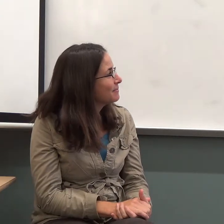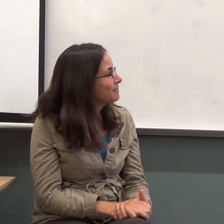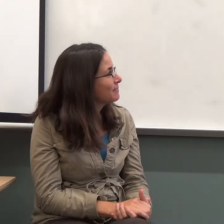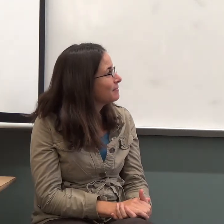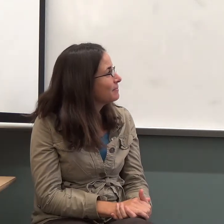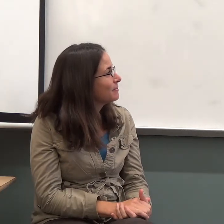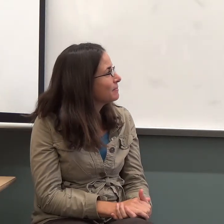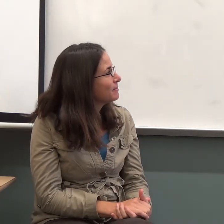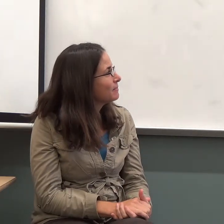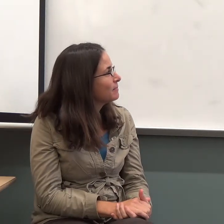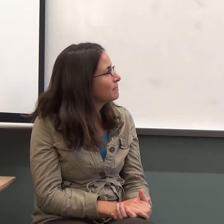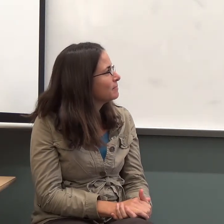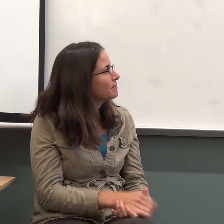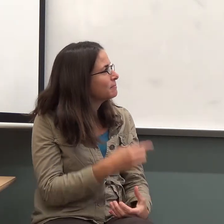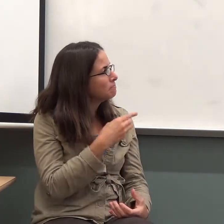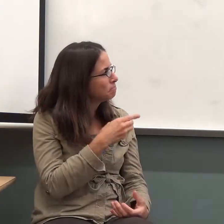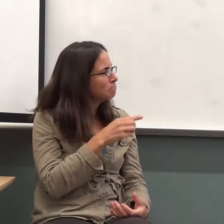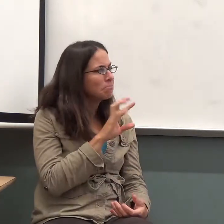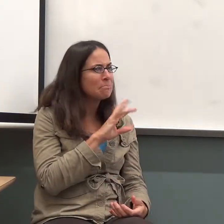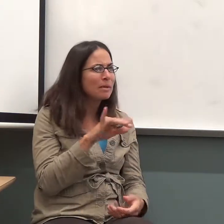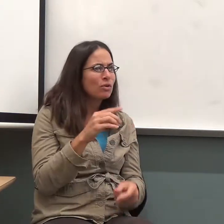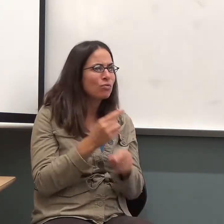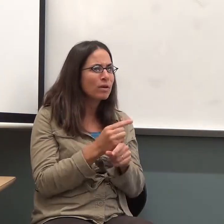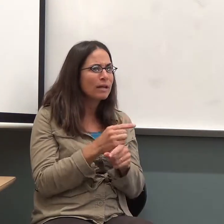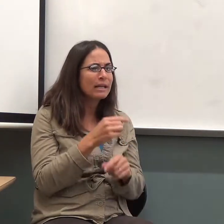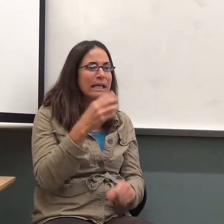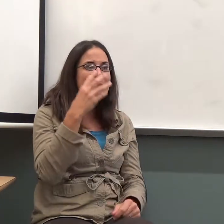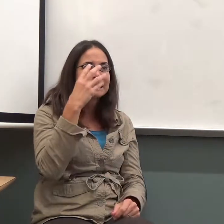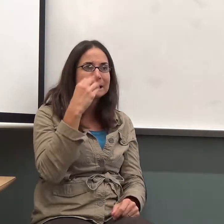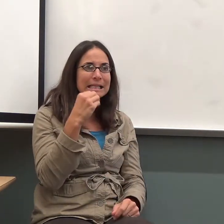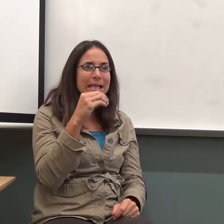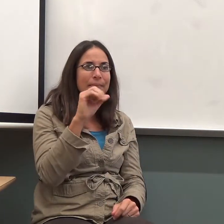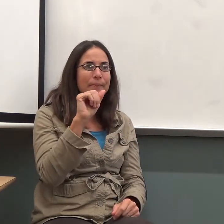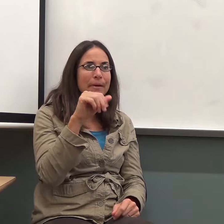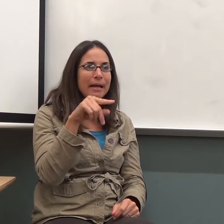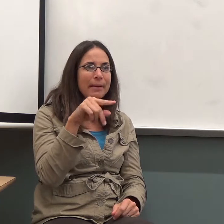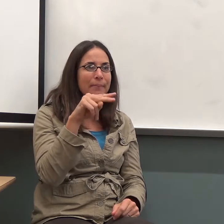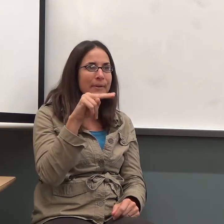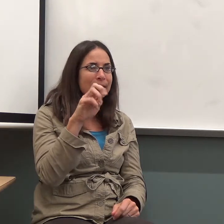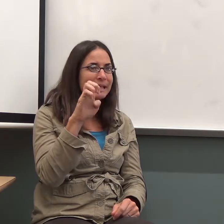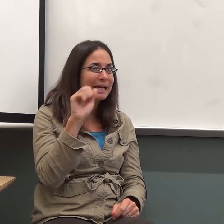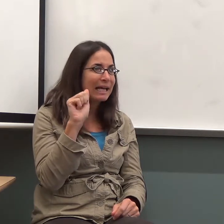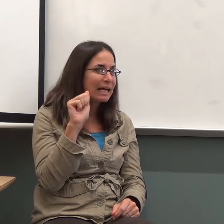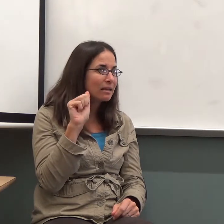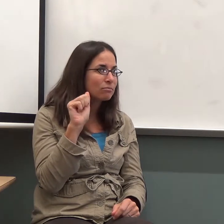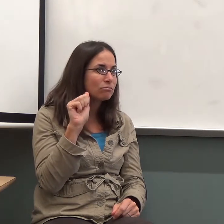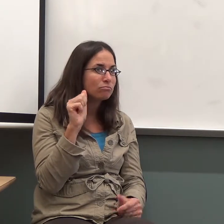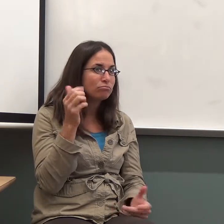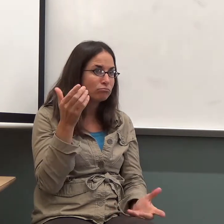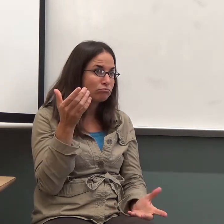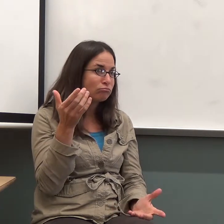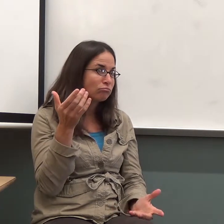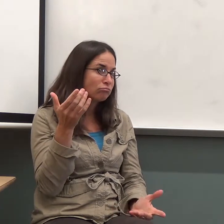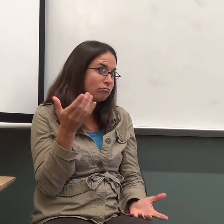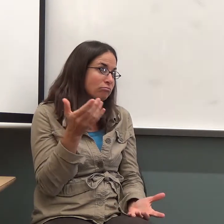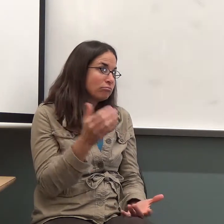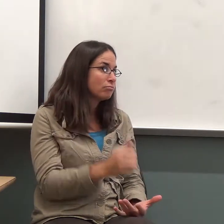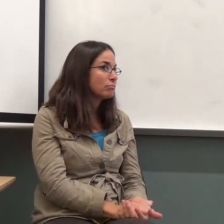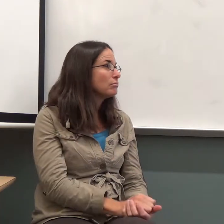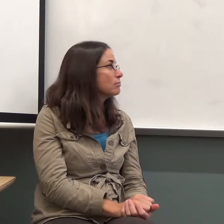I don't know how to spell sleep apnea. Is that right? Yeah, right. Did I get it right? I just sounded it out in my head. Okay, we're going to capitalize it too because